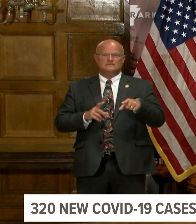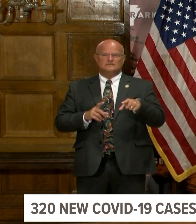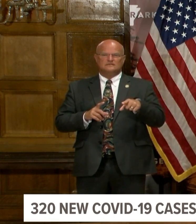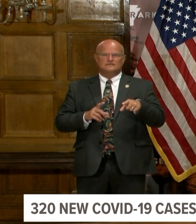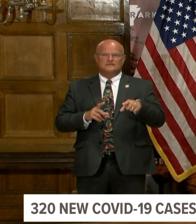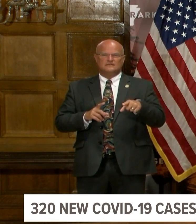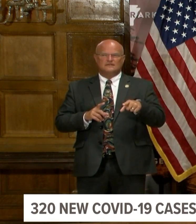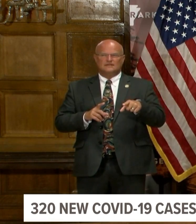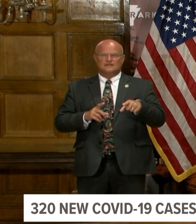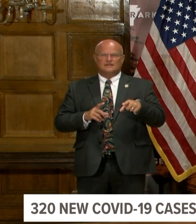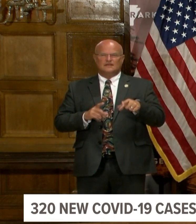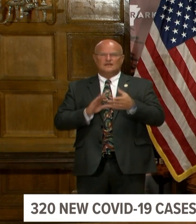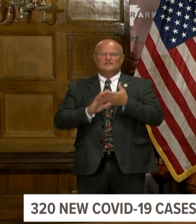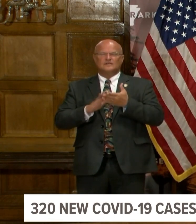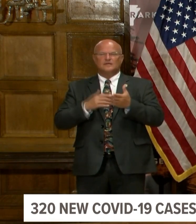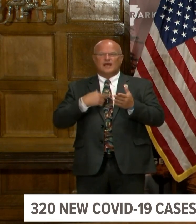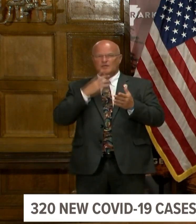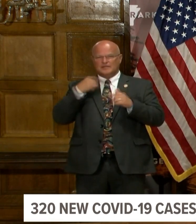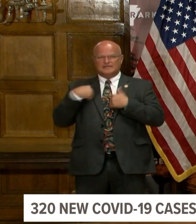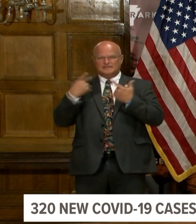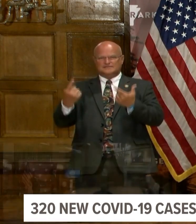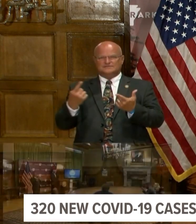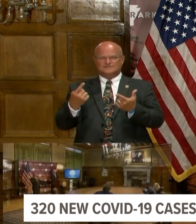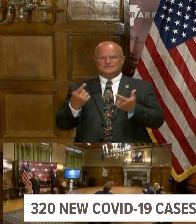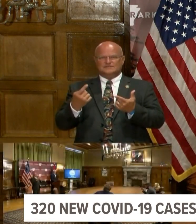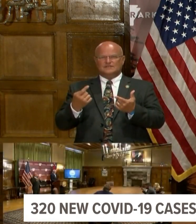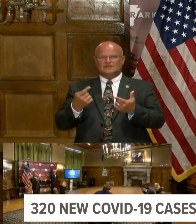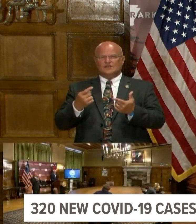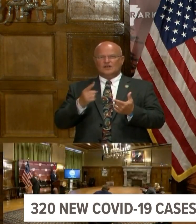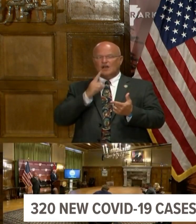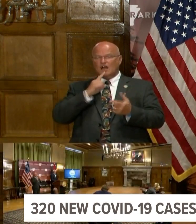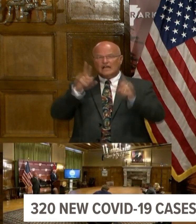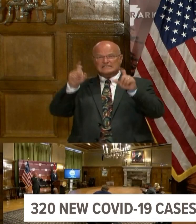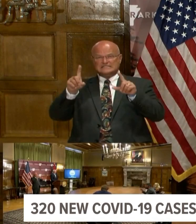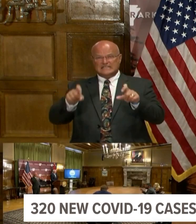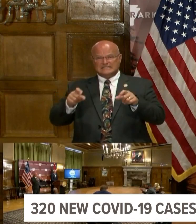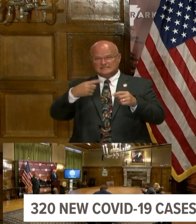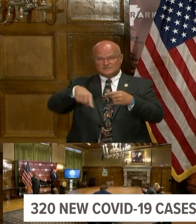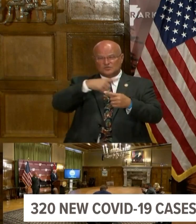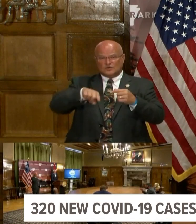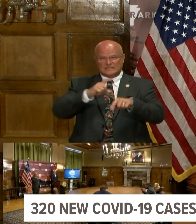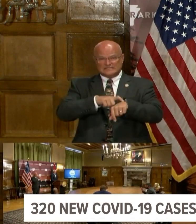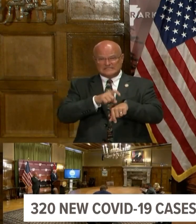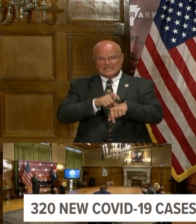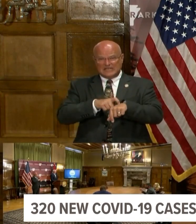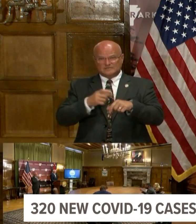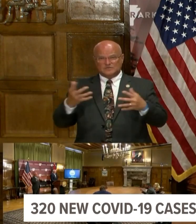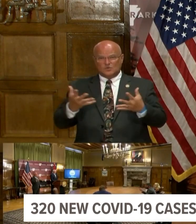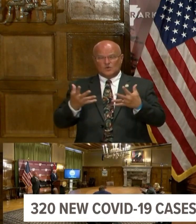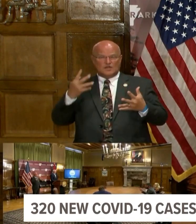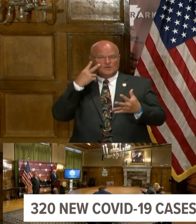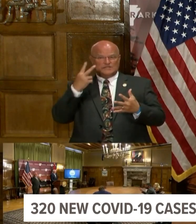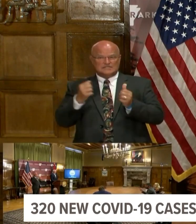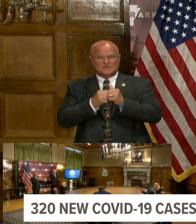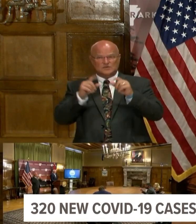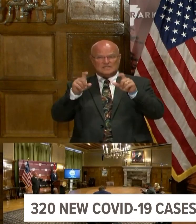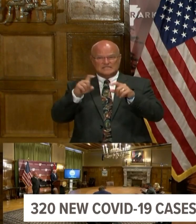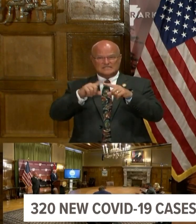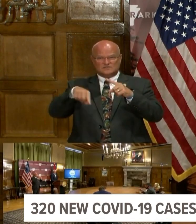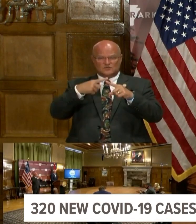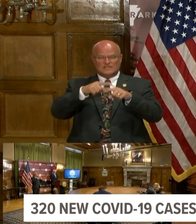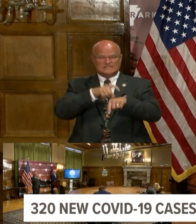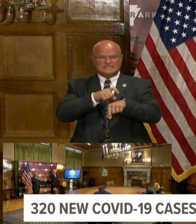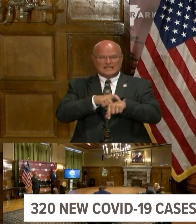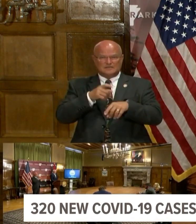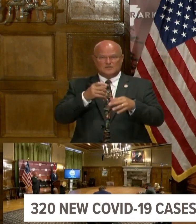I guess, and just forgive me because I have been here a bit here, but are testing turnaround times? What are we seeing with that? Because it's